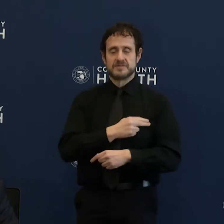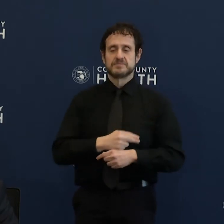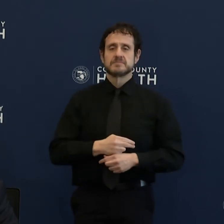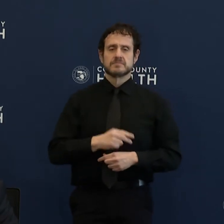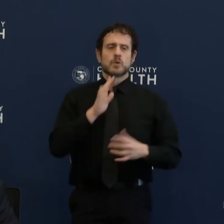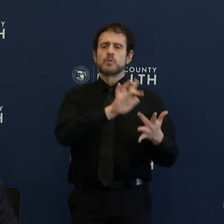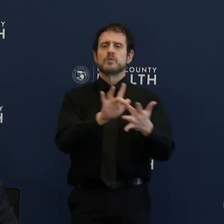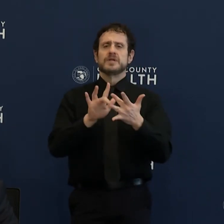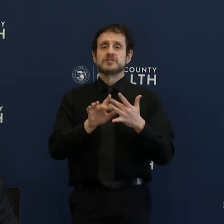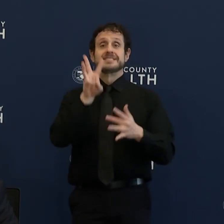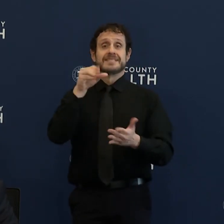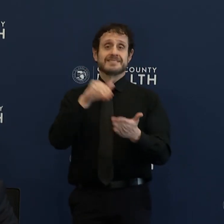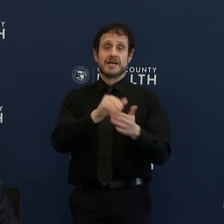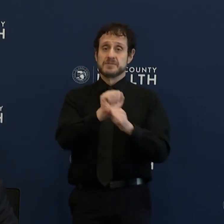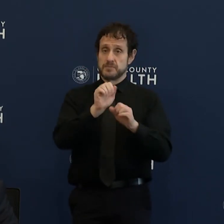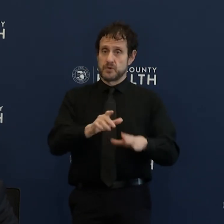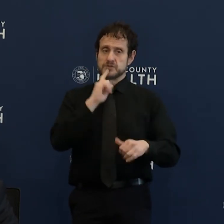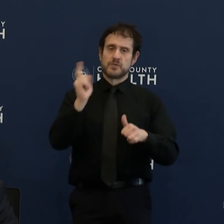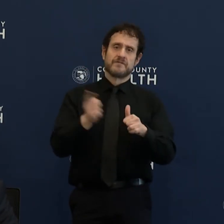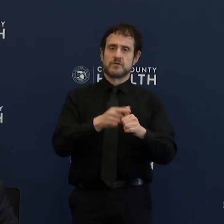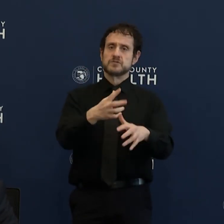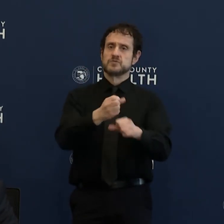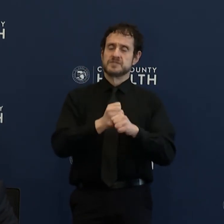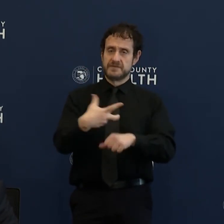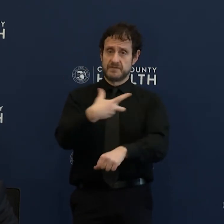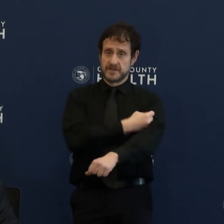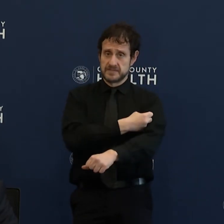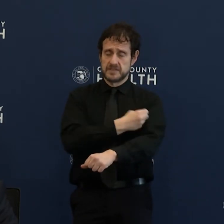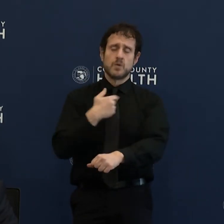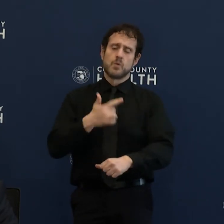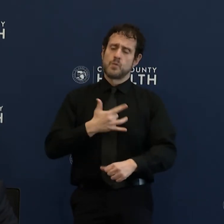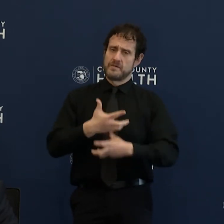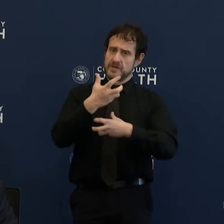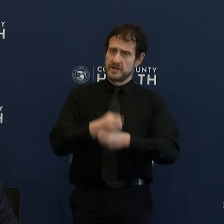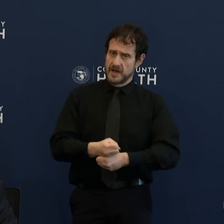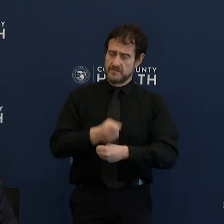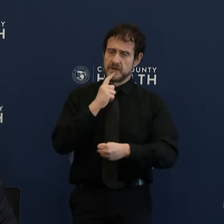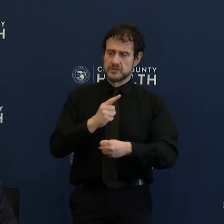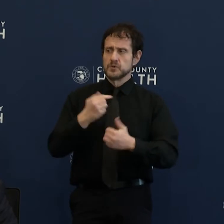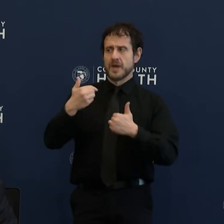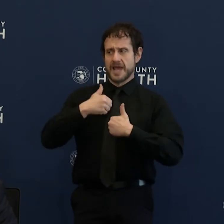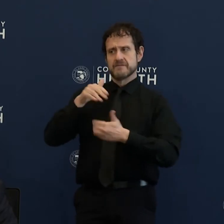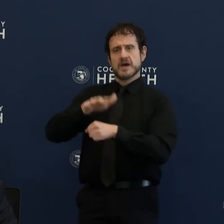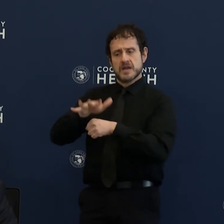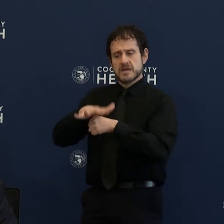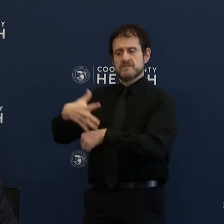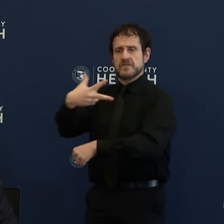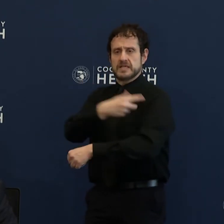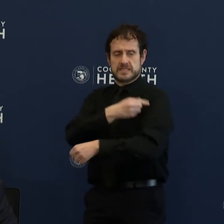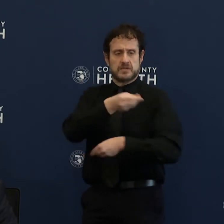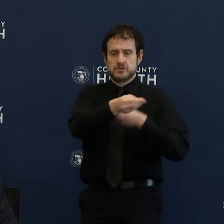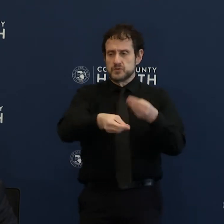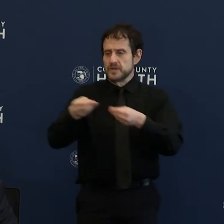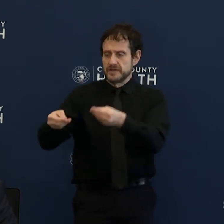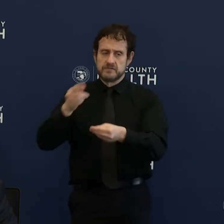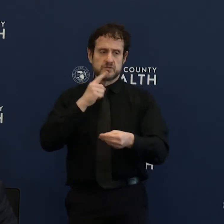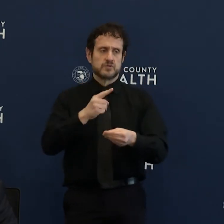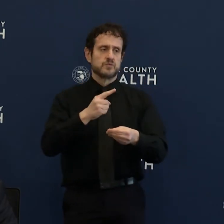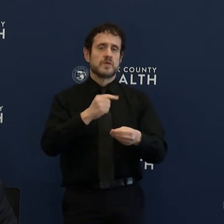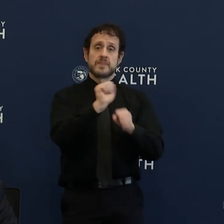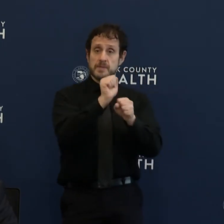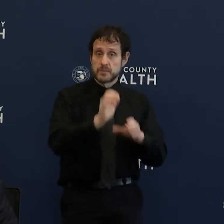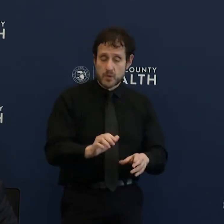6,000 employees. We are confident in our ability to develop a comprehensive plan to bring the vaccines to our employees, our patients, and the